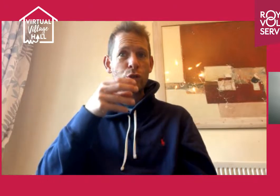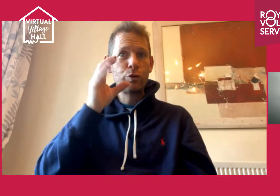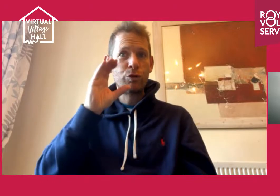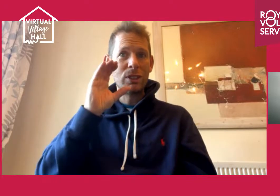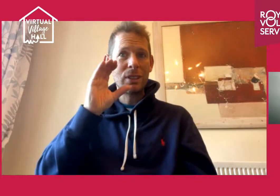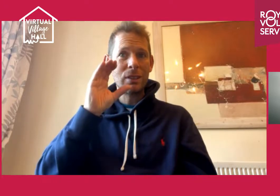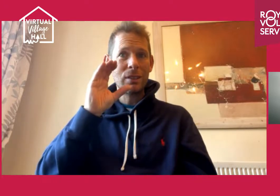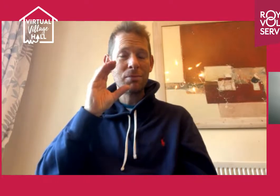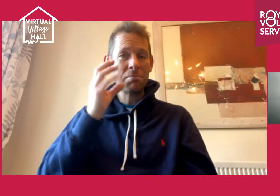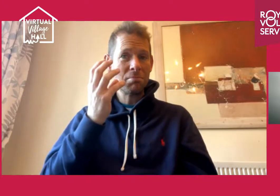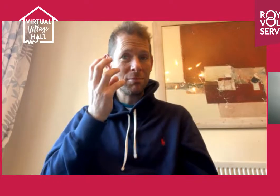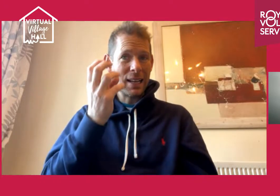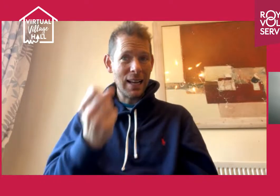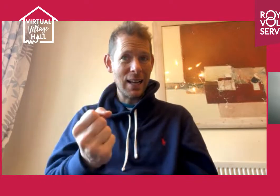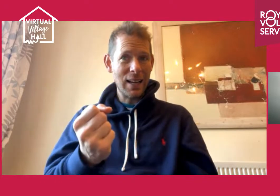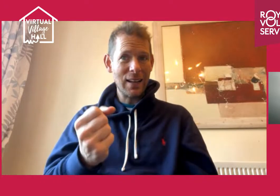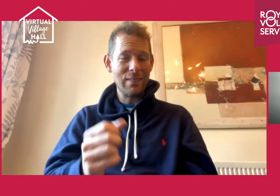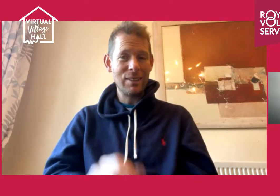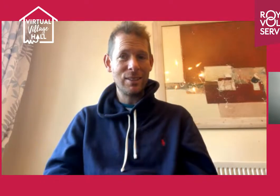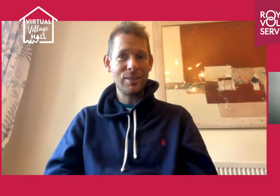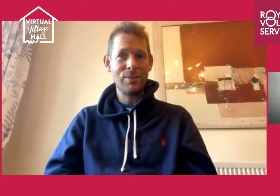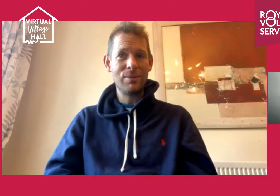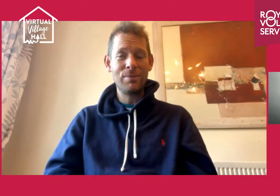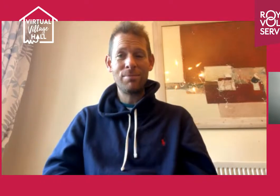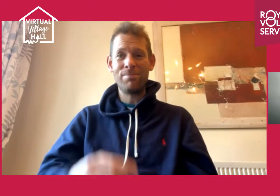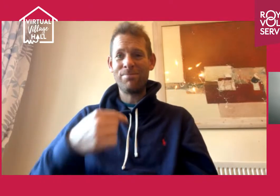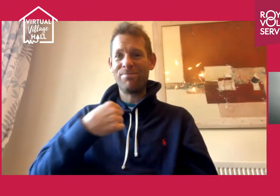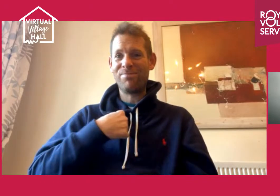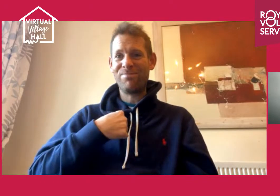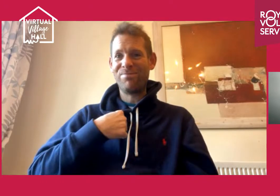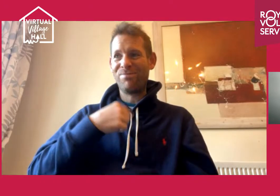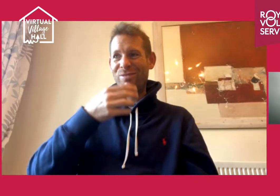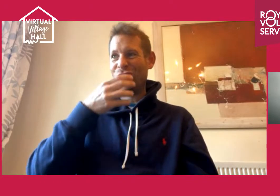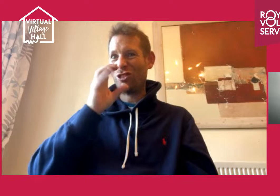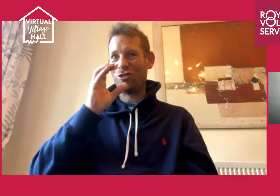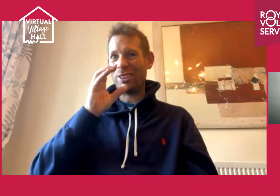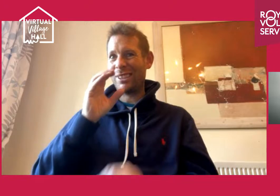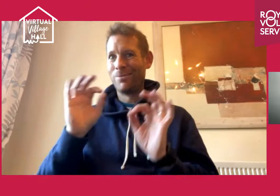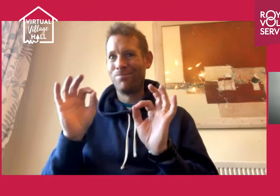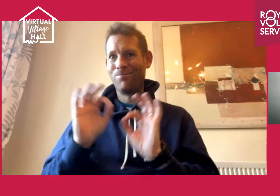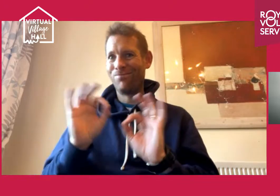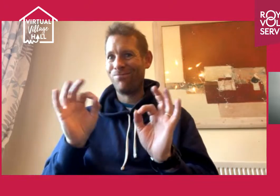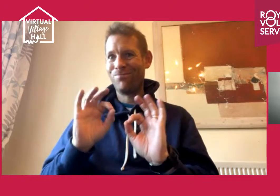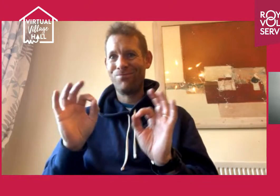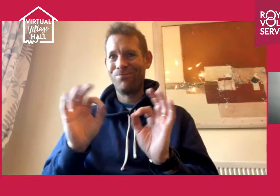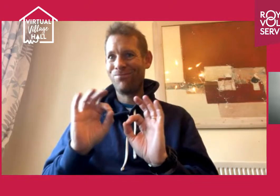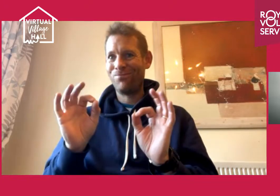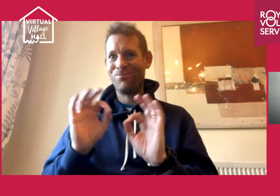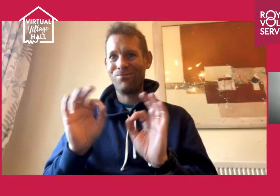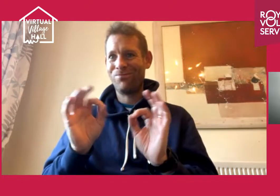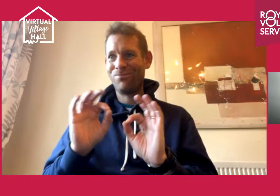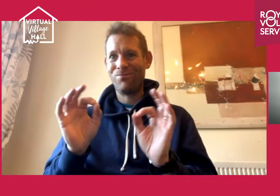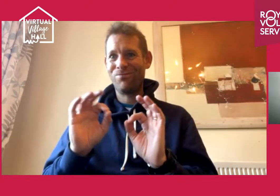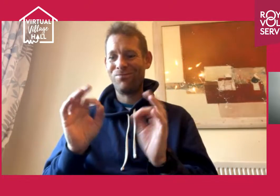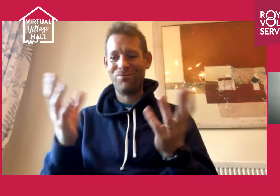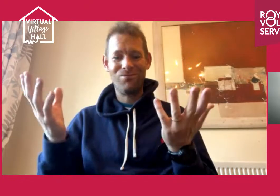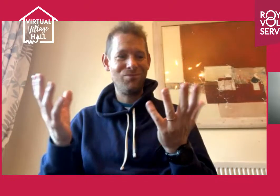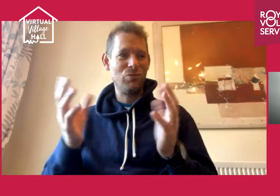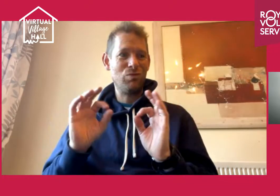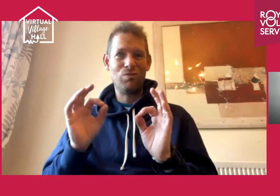Again, if you want to ask the question, you drink, have, means do you have a drink? I don't have a drink.